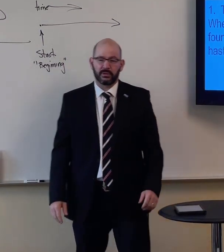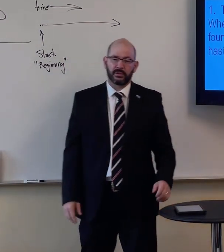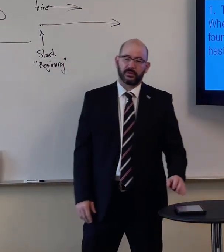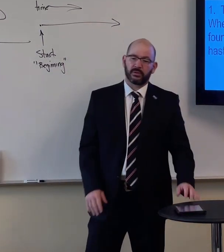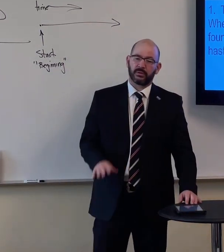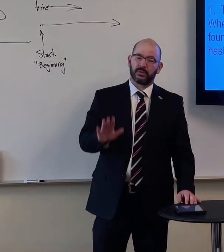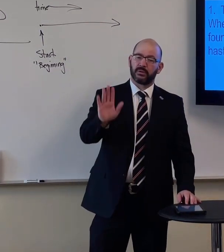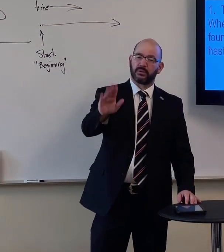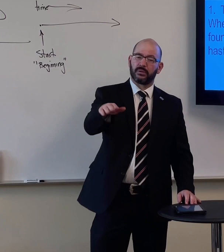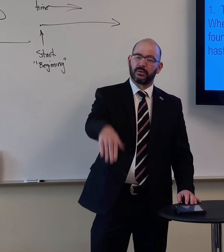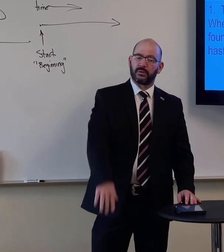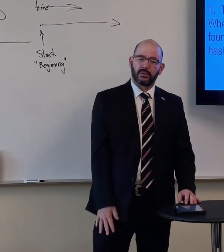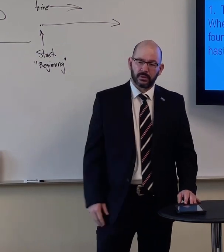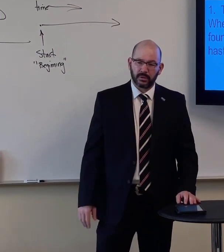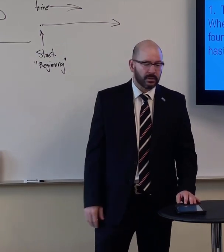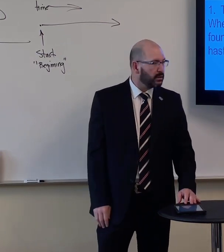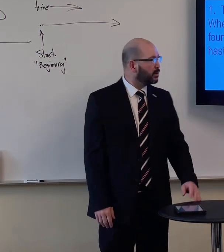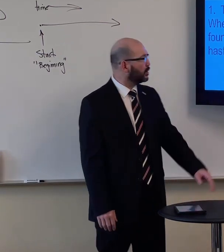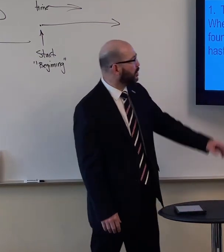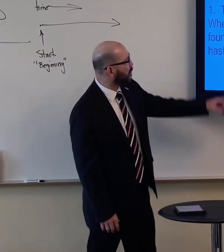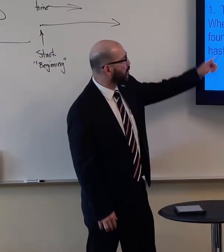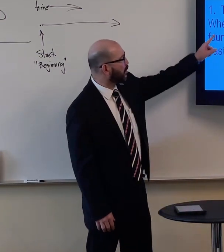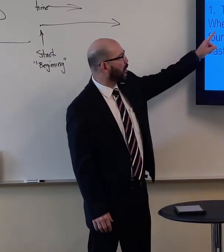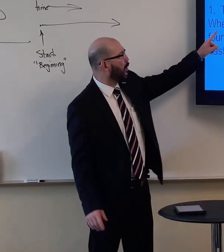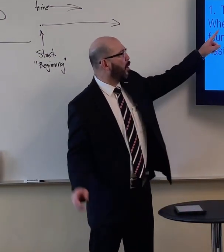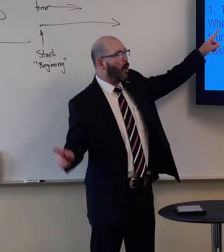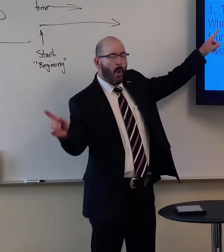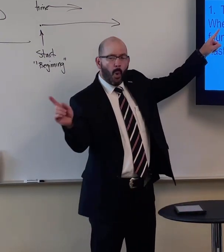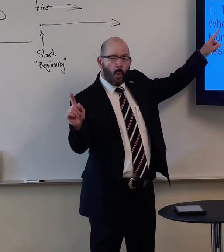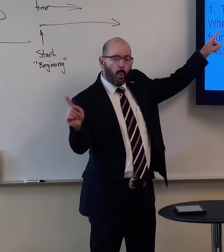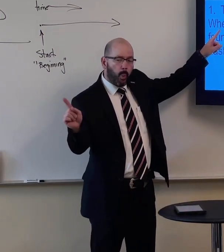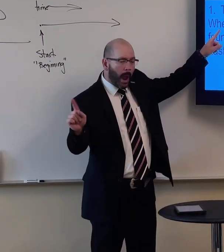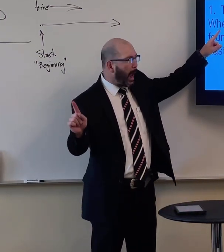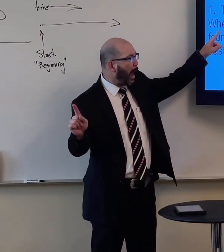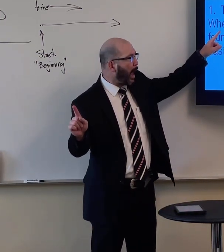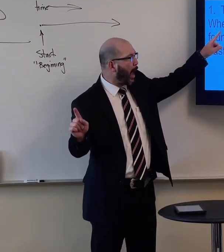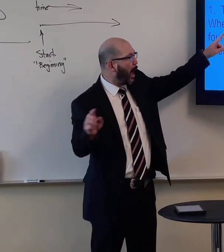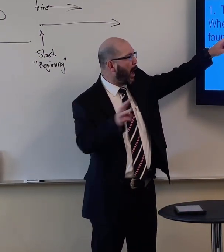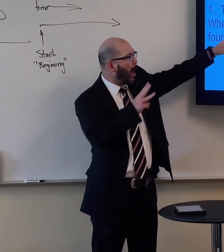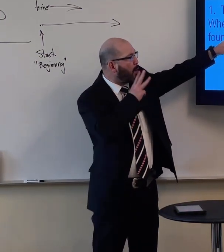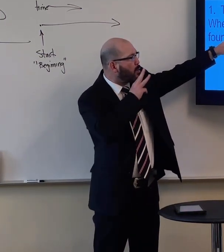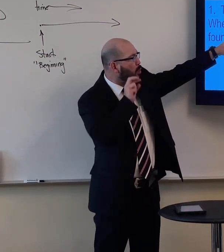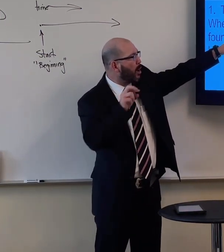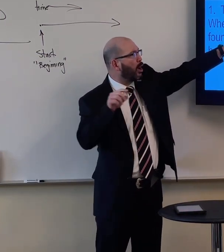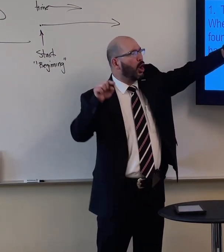says, Job, where was thou